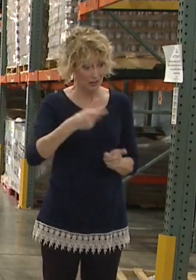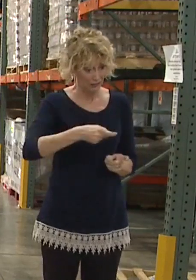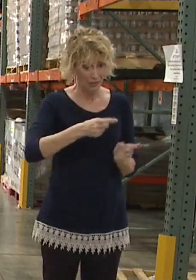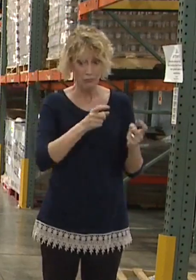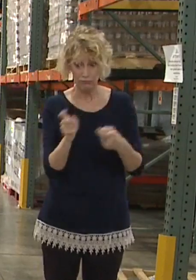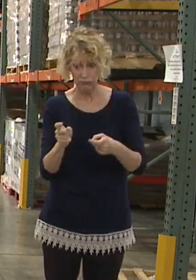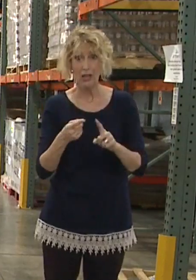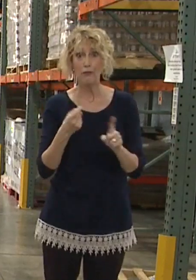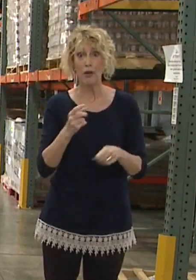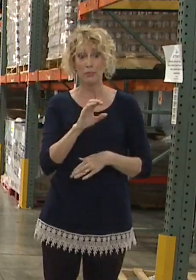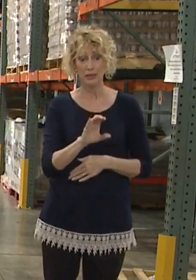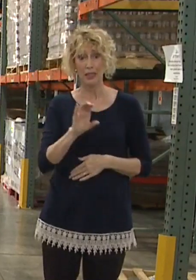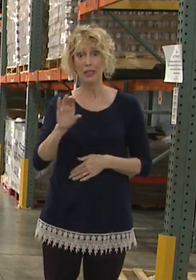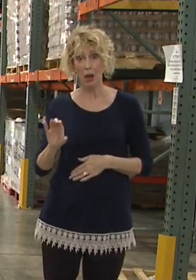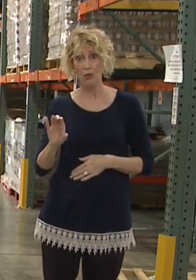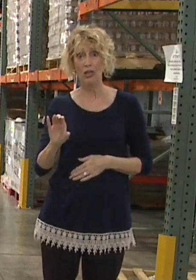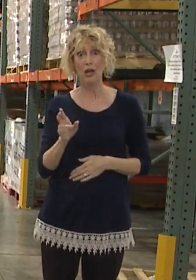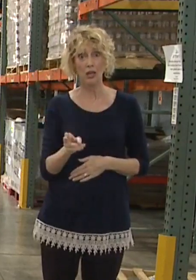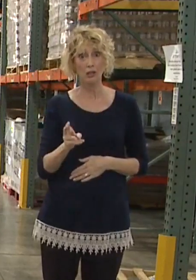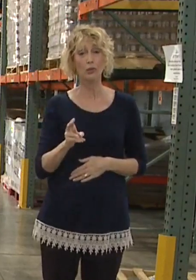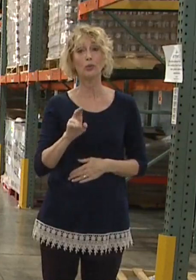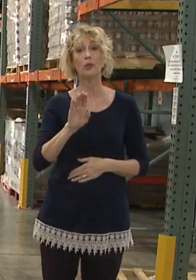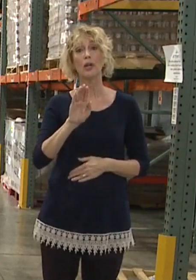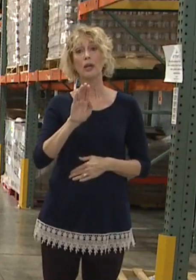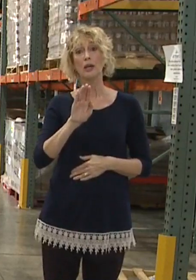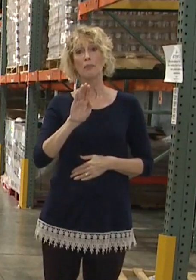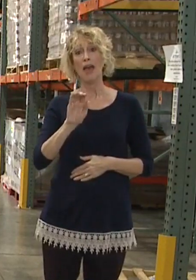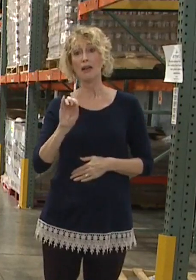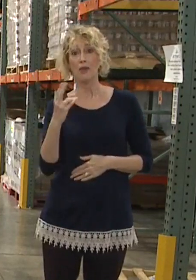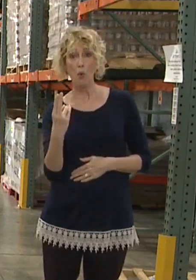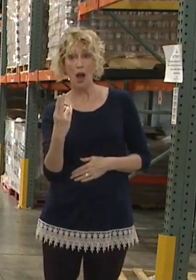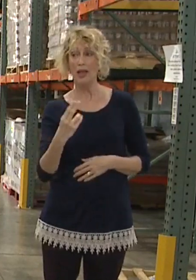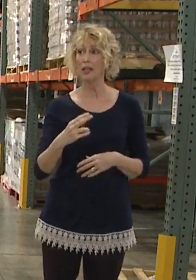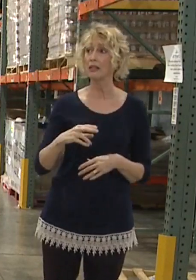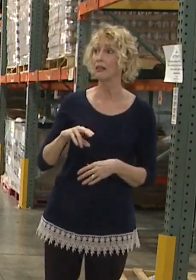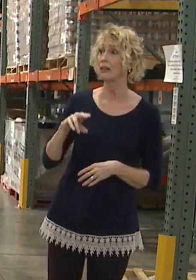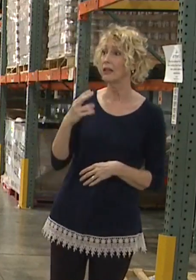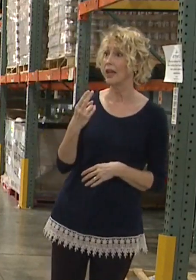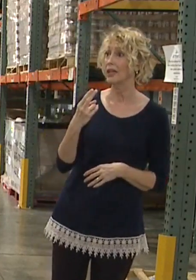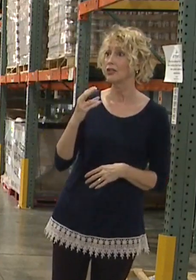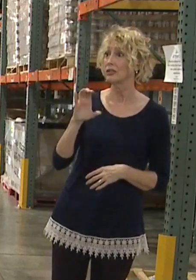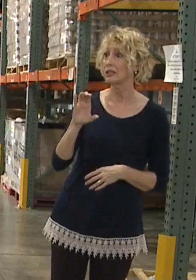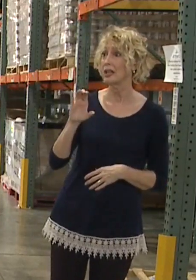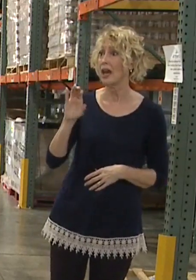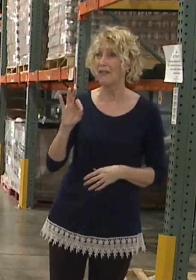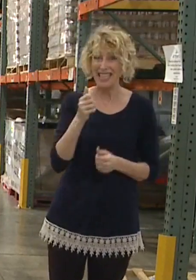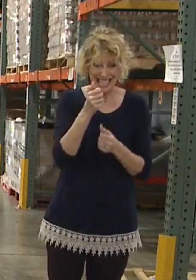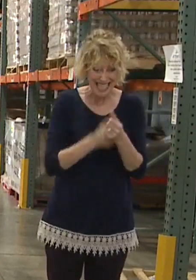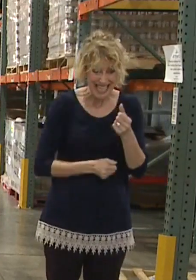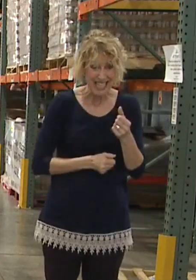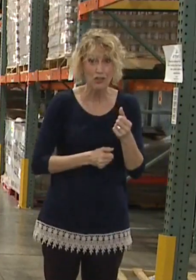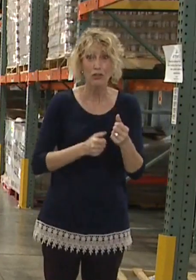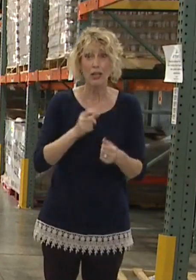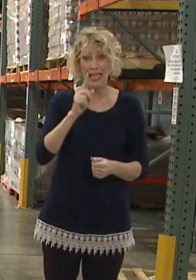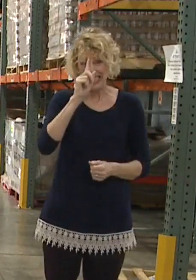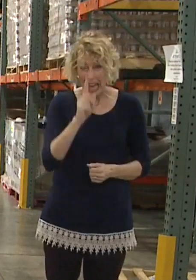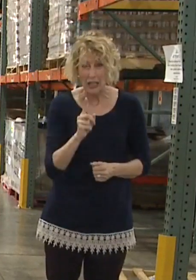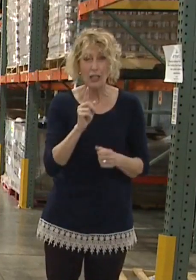city and county of Honolulu, Bank of Hawaii Foundation, Mike Akane and HCF, every dime of it will go into